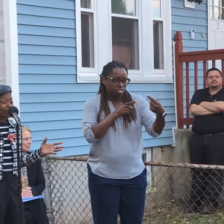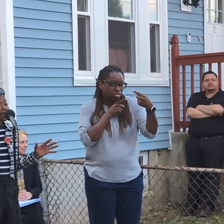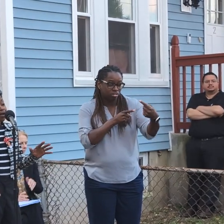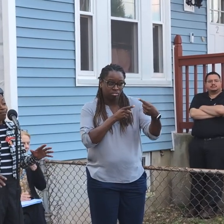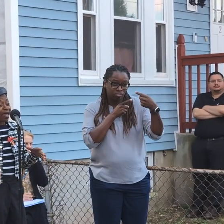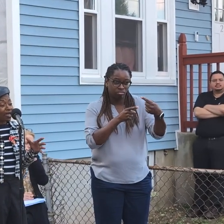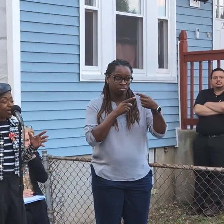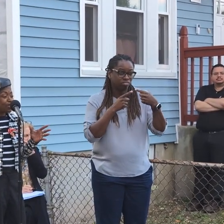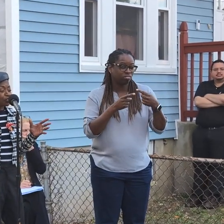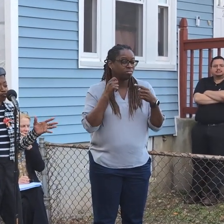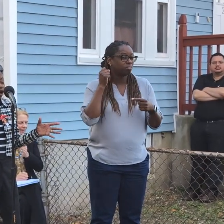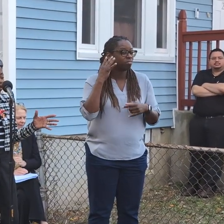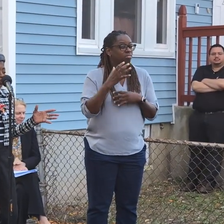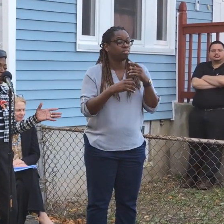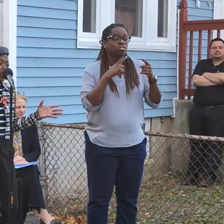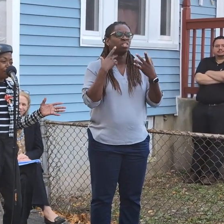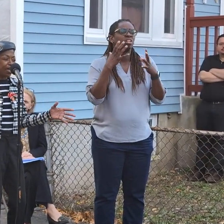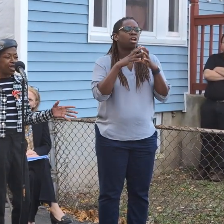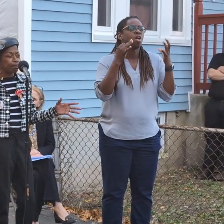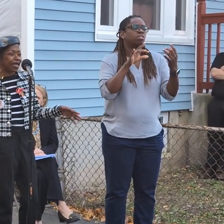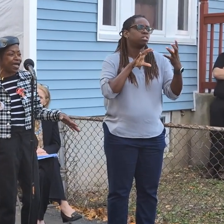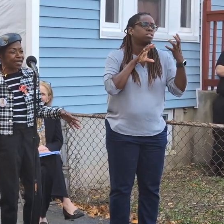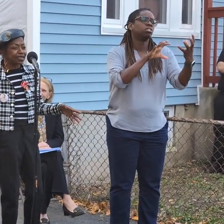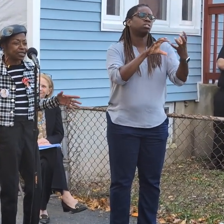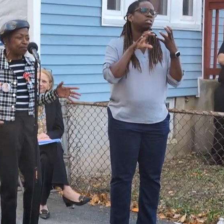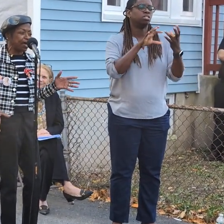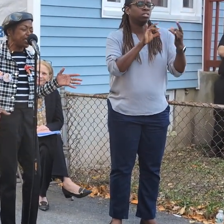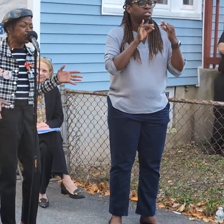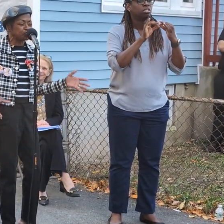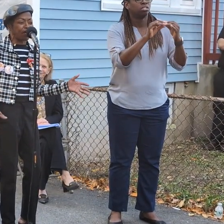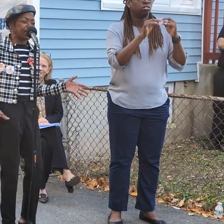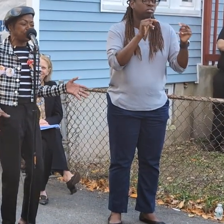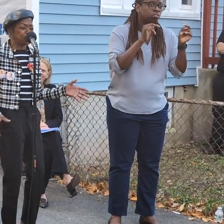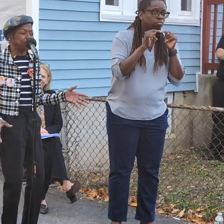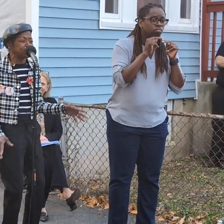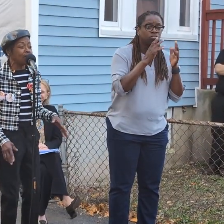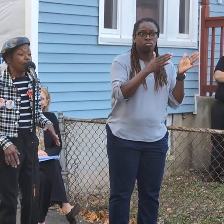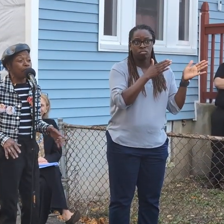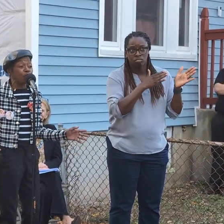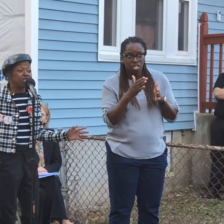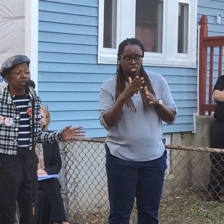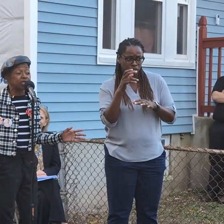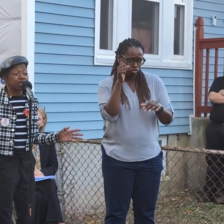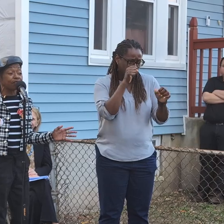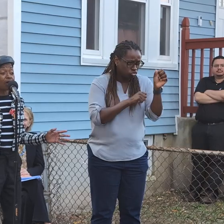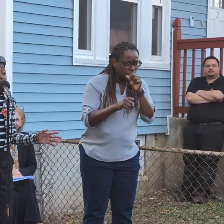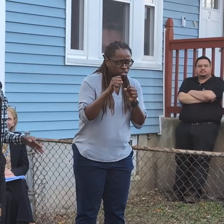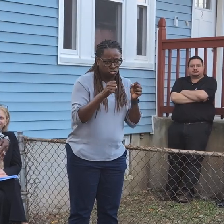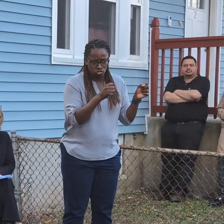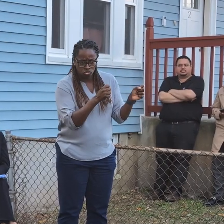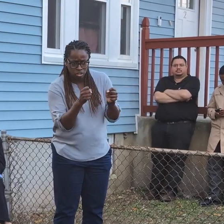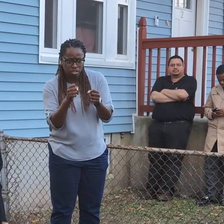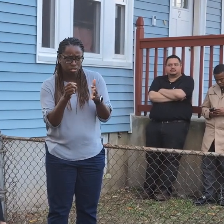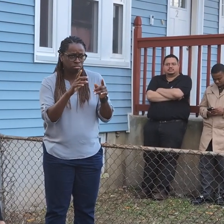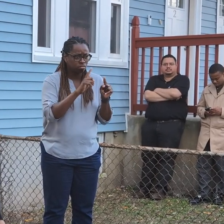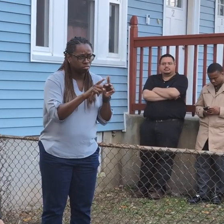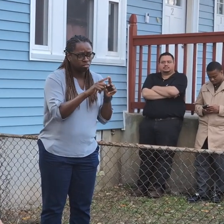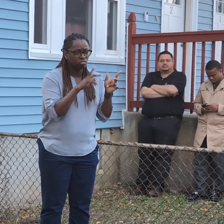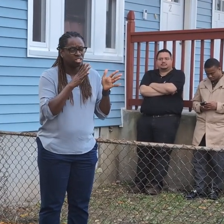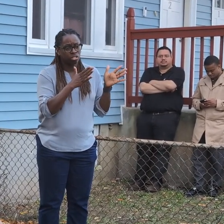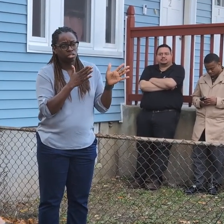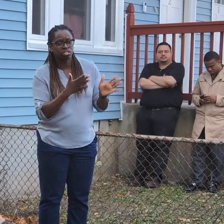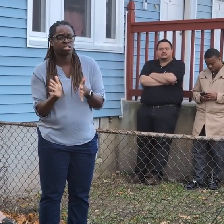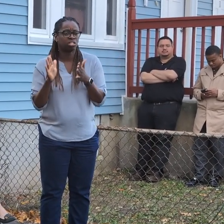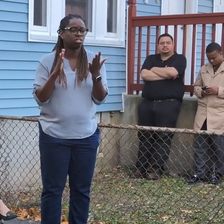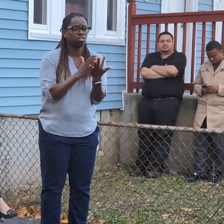fightings and many struggles and many plans and many strategies, but we didn't give up. And so what